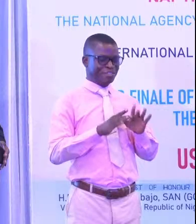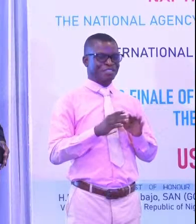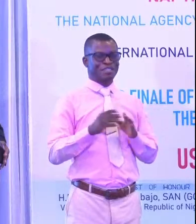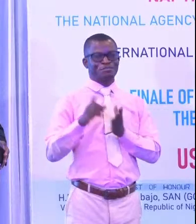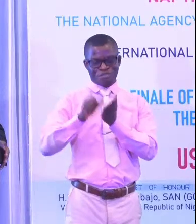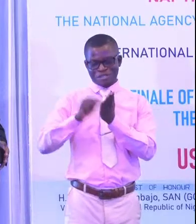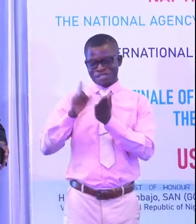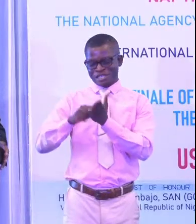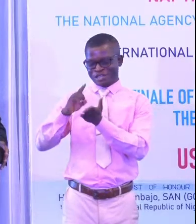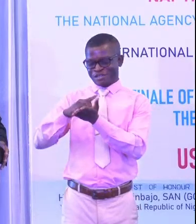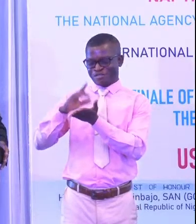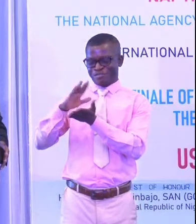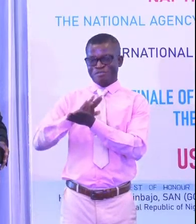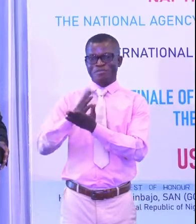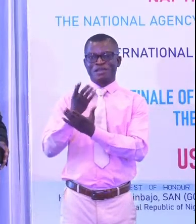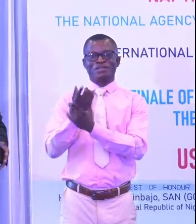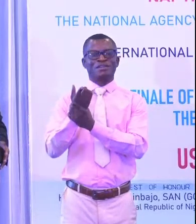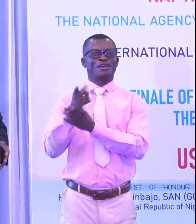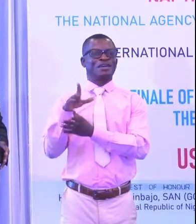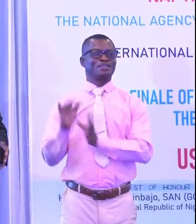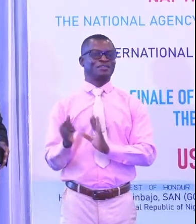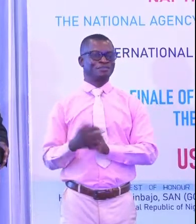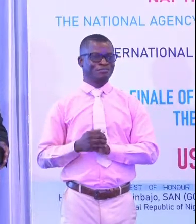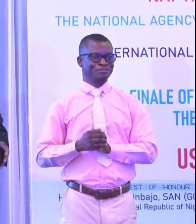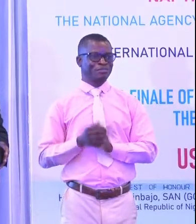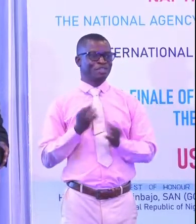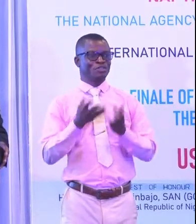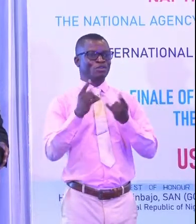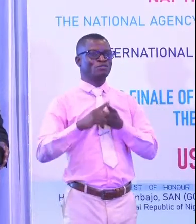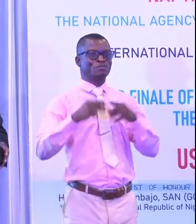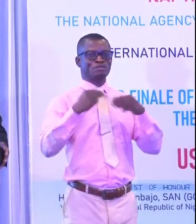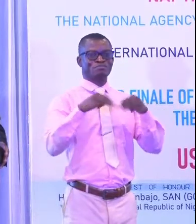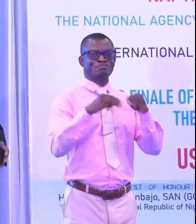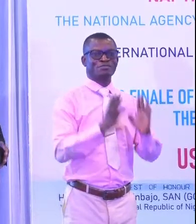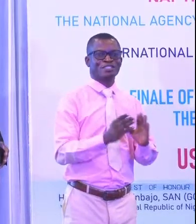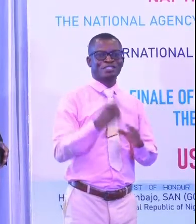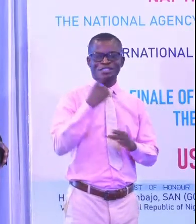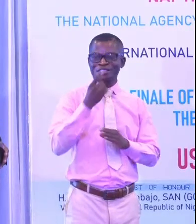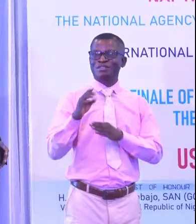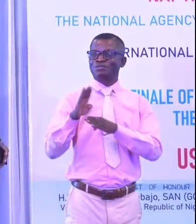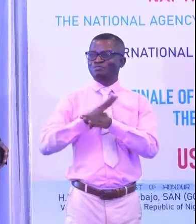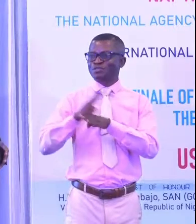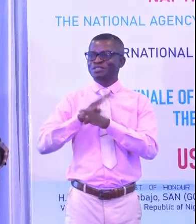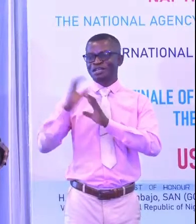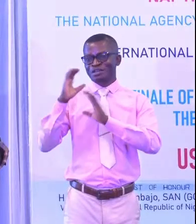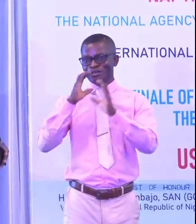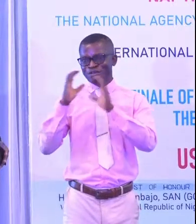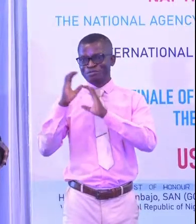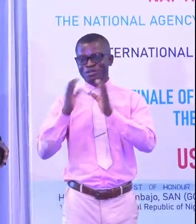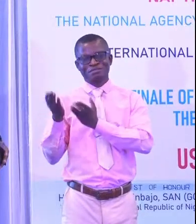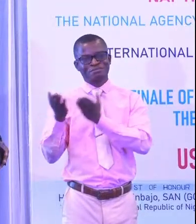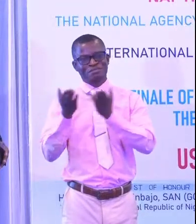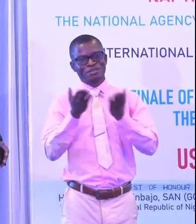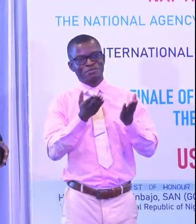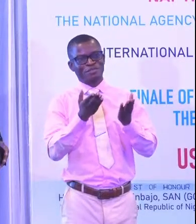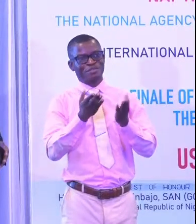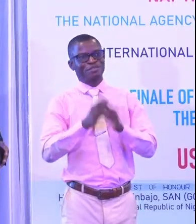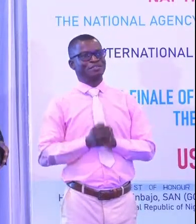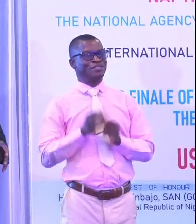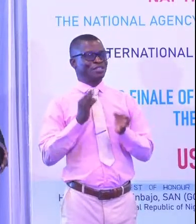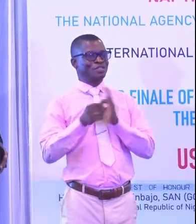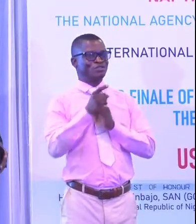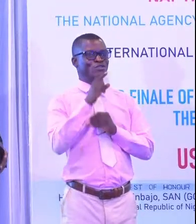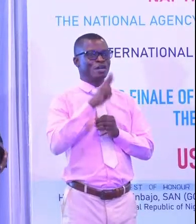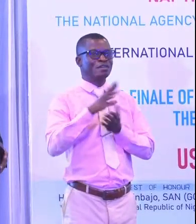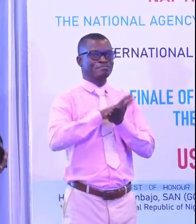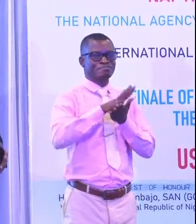document handler. If you are going to be a messenger, they'll say you are a business communication conveyor. And if you are a window